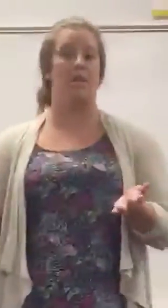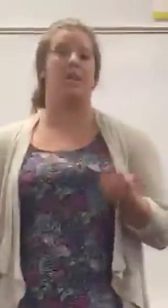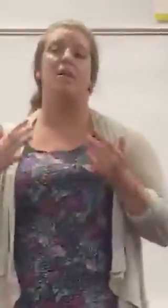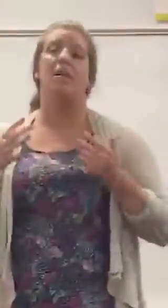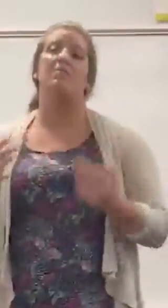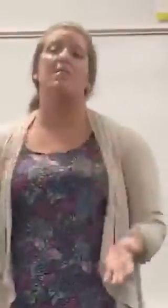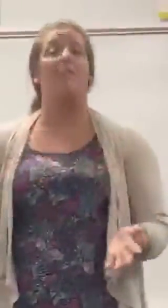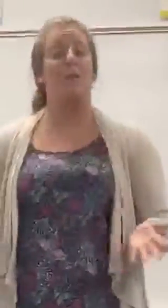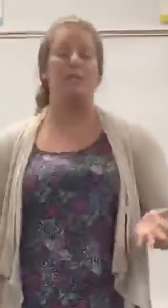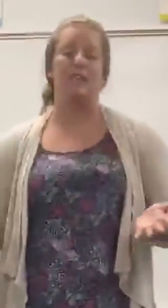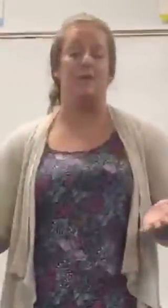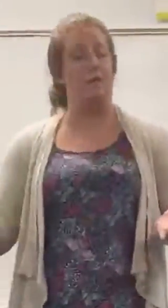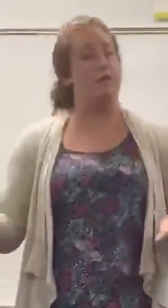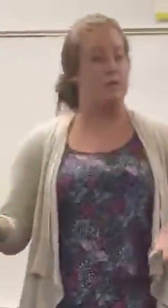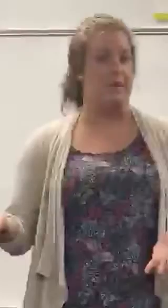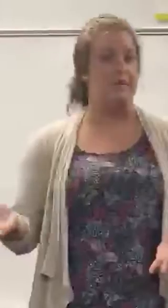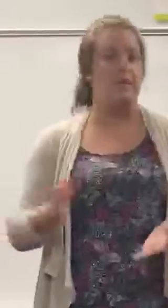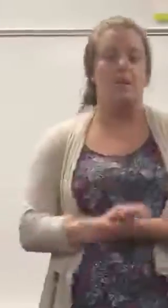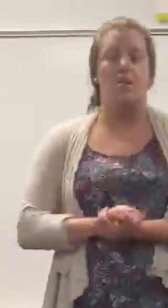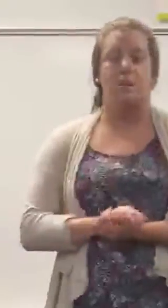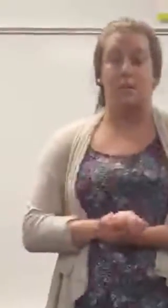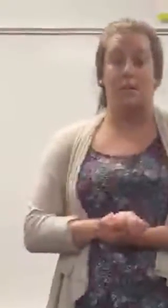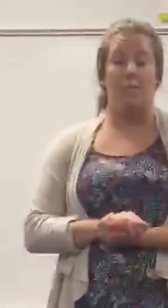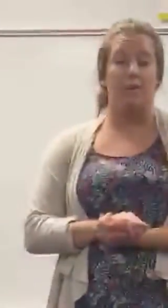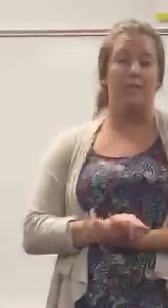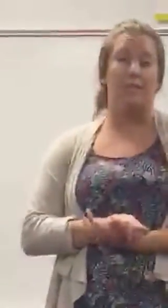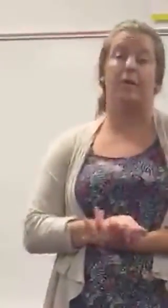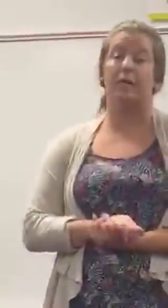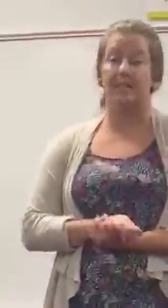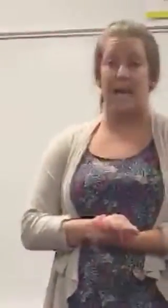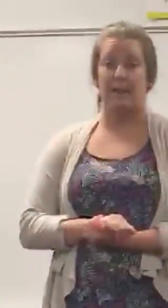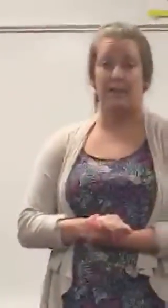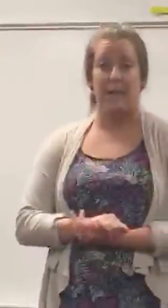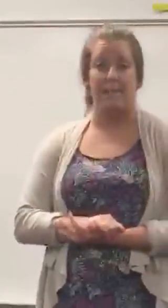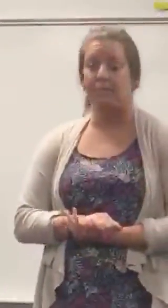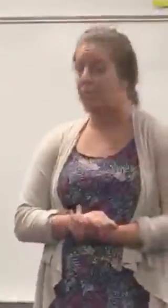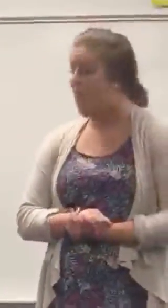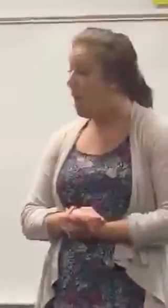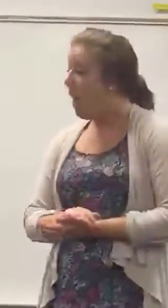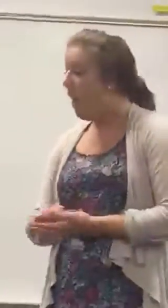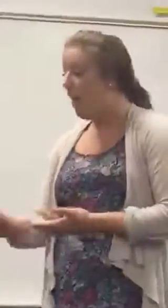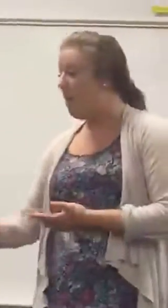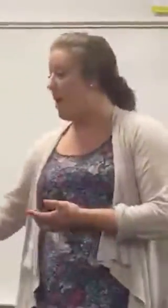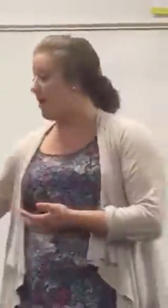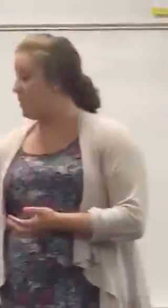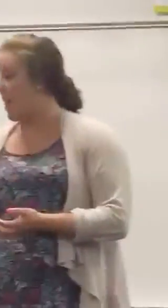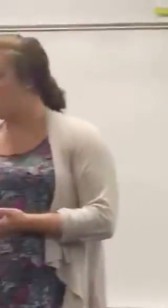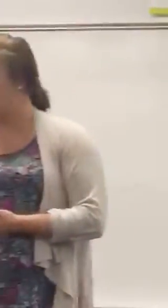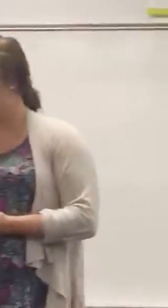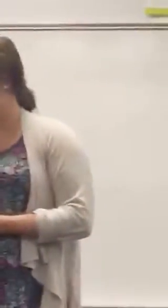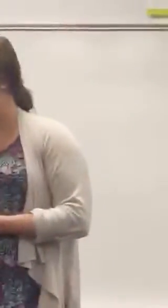it before using it with your students. So those are a couple of things that we're going to tackle today. So after breaking our